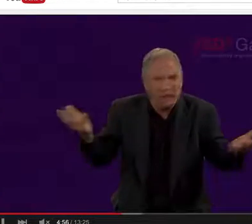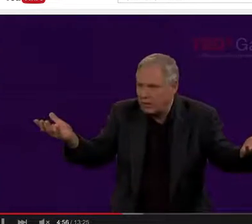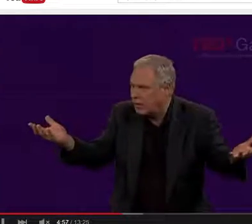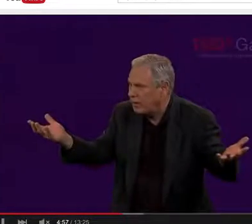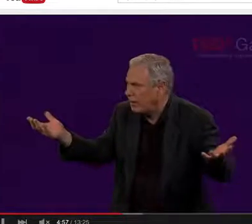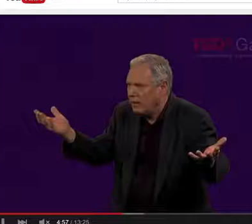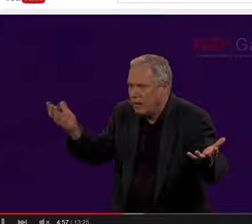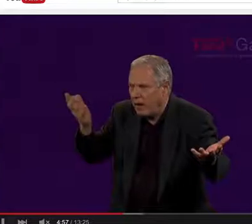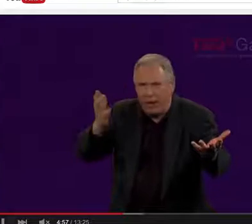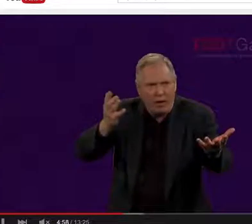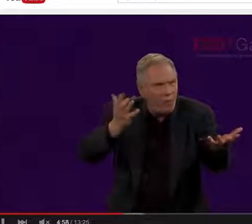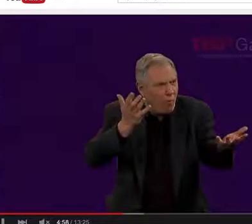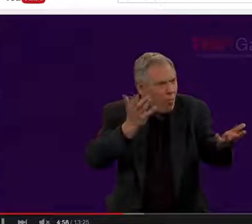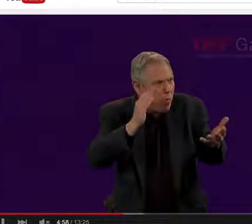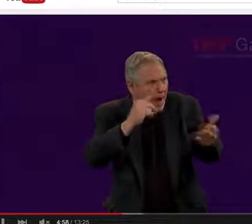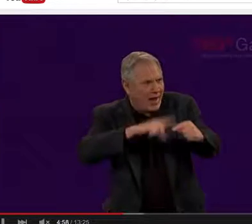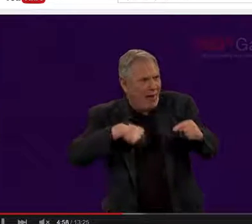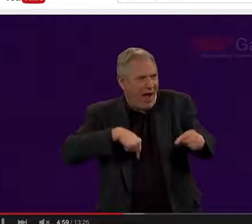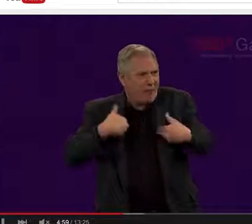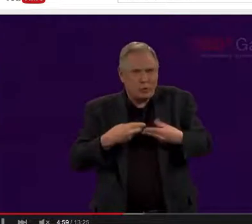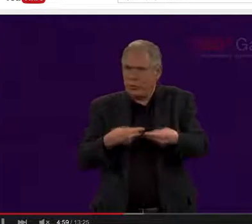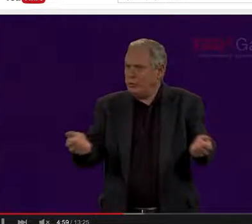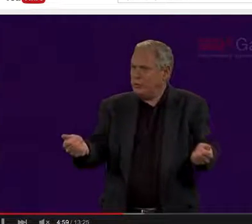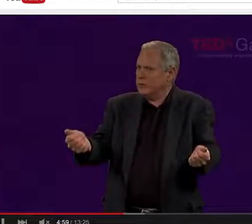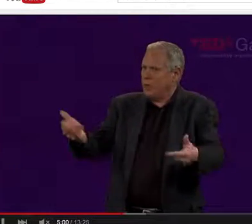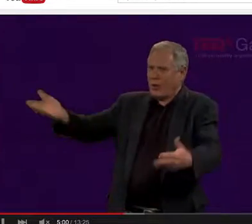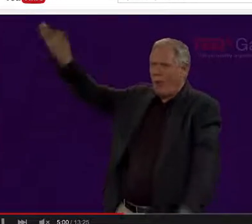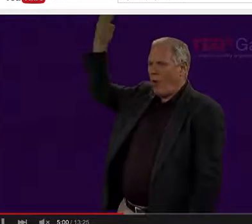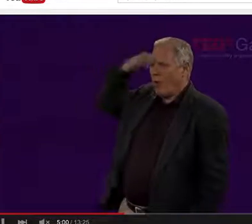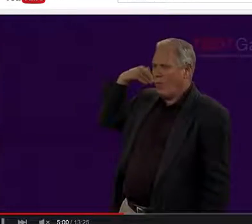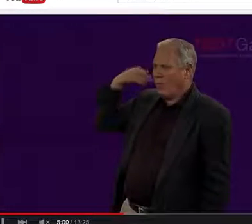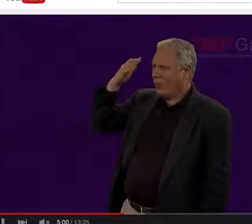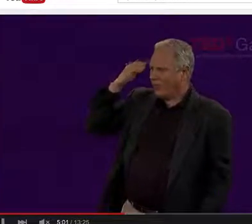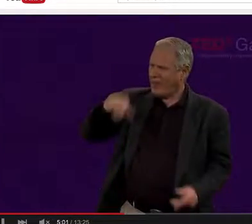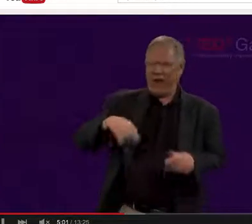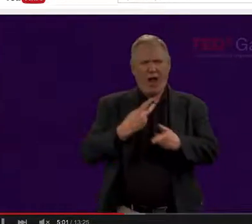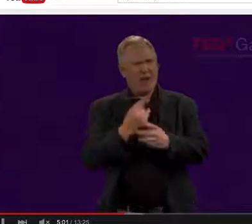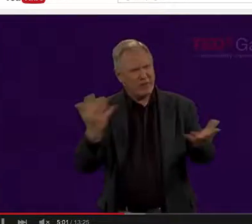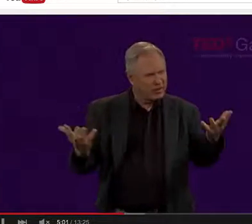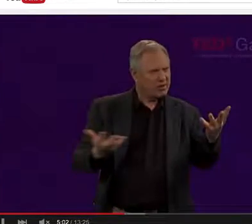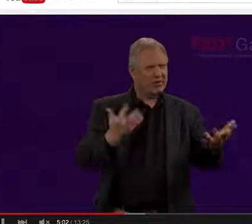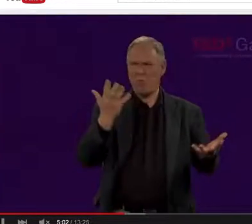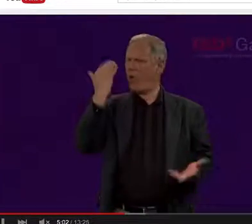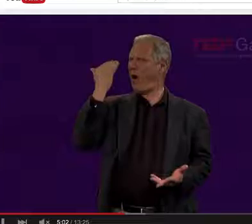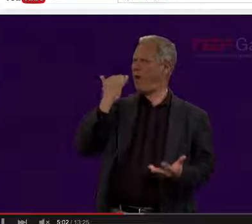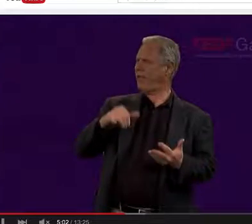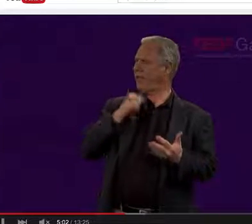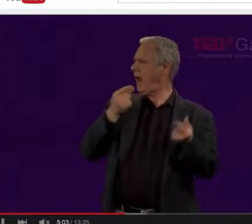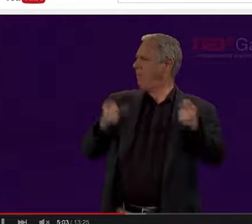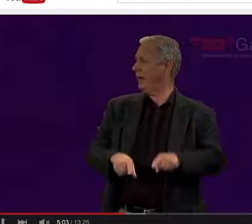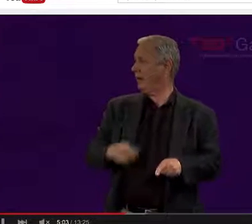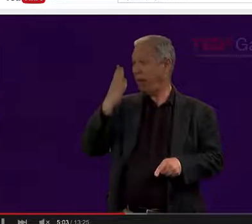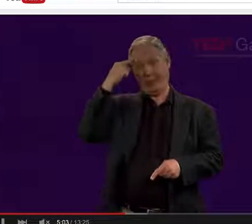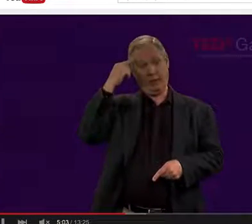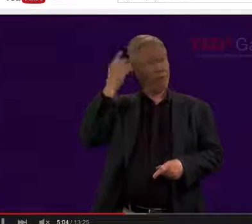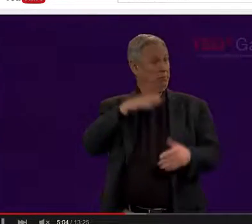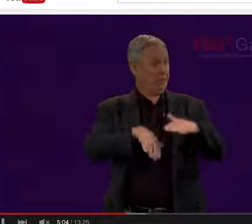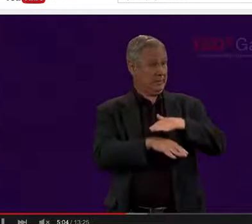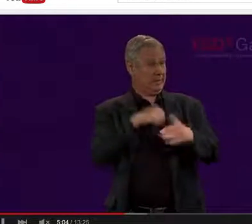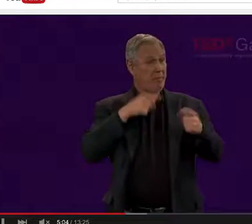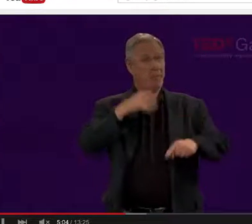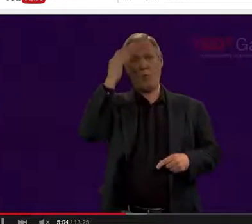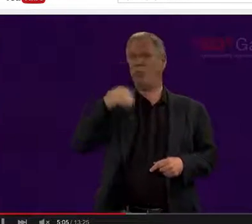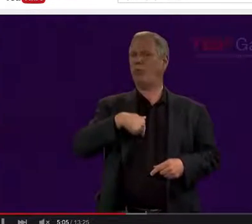That technology has been around for over 20 years. Why haven't it didn't think of that before?